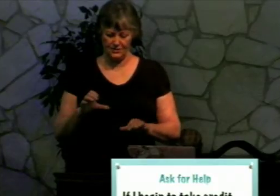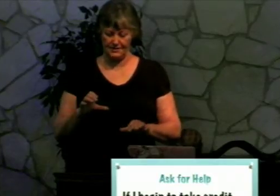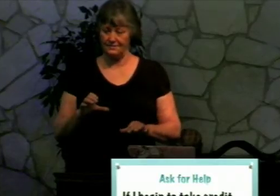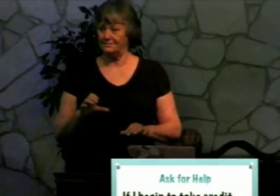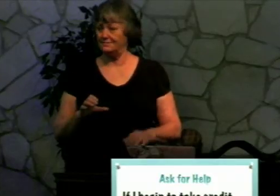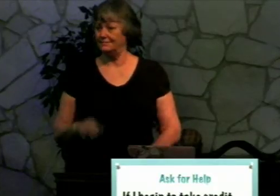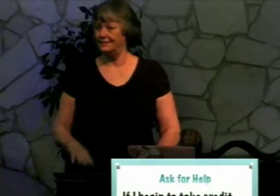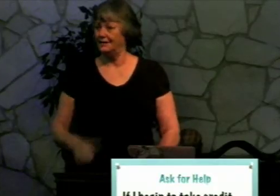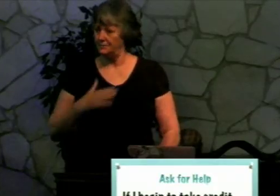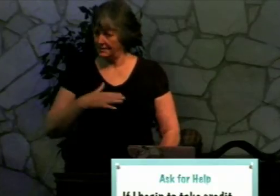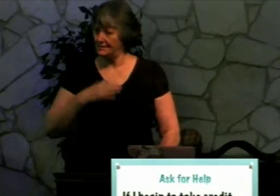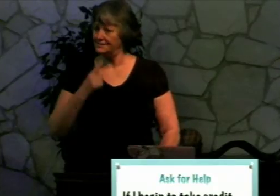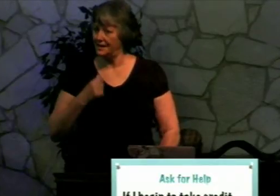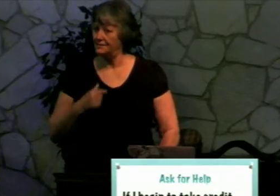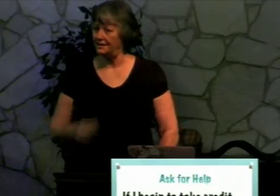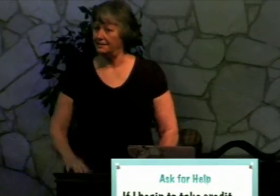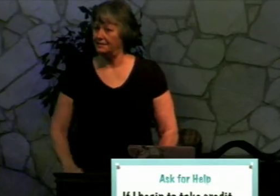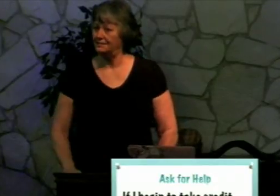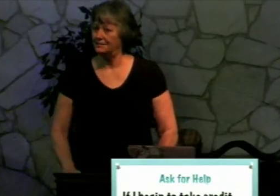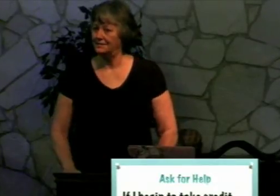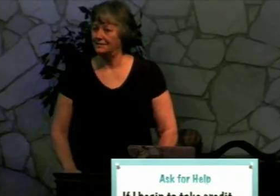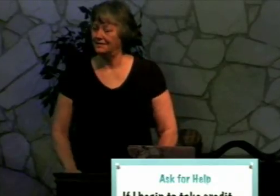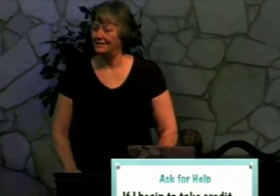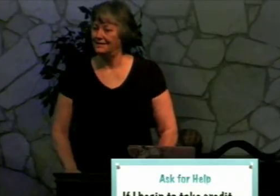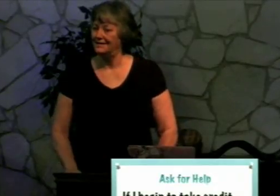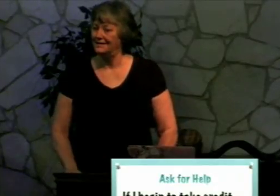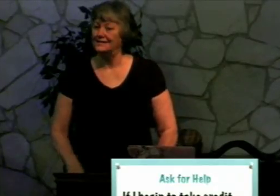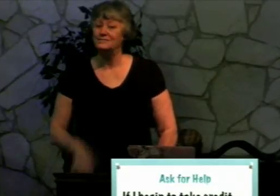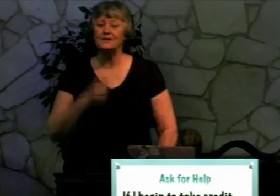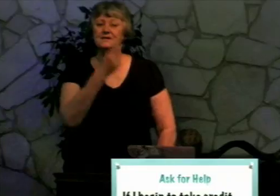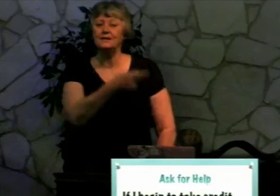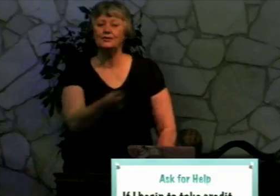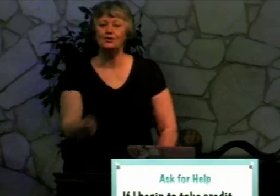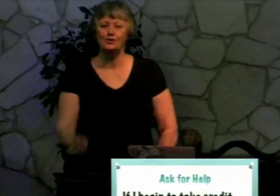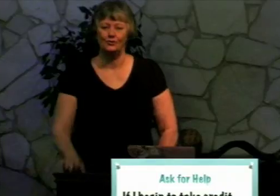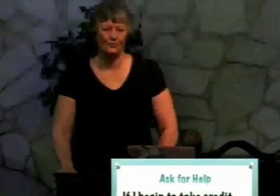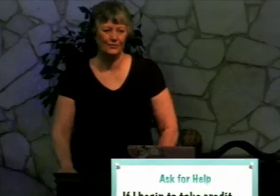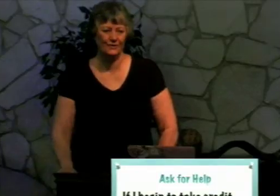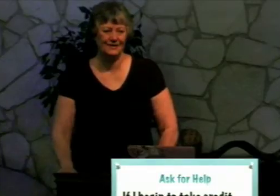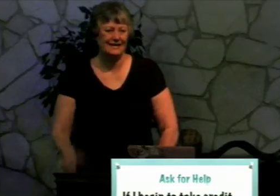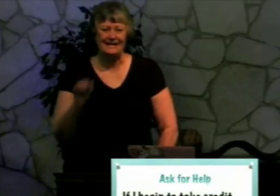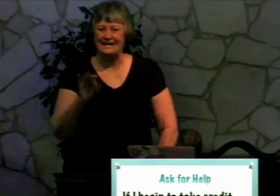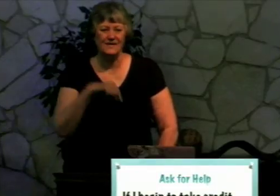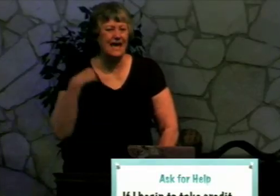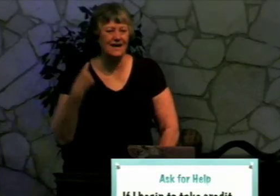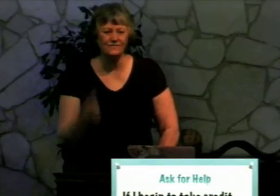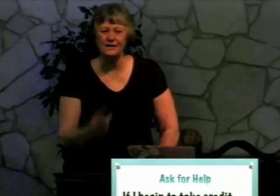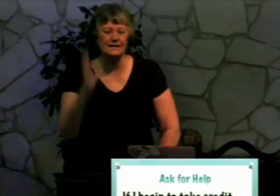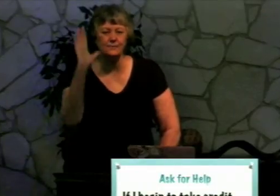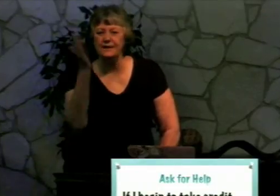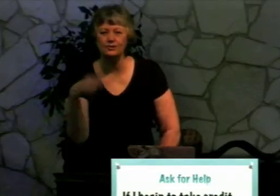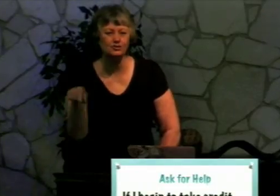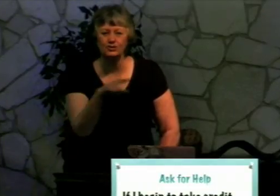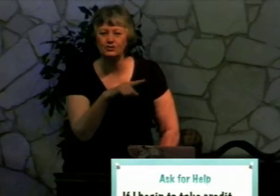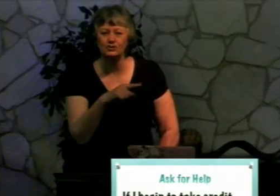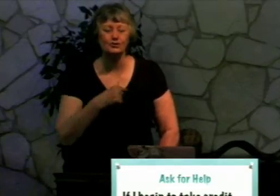doing, please tell me. That's what I'm telling you. If ever it appears to you